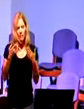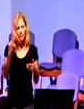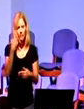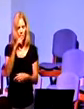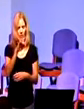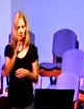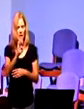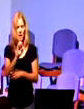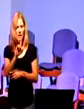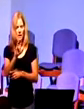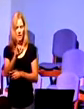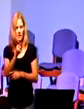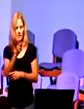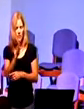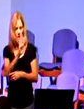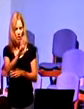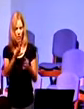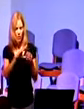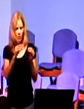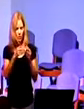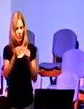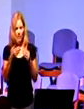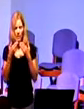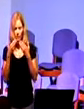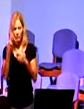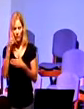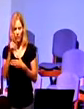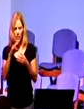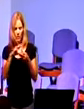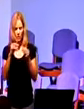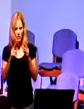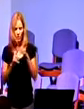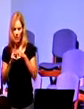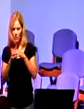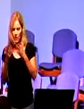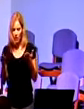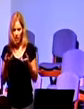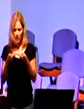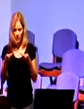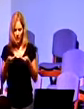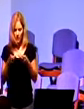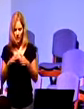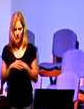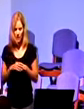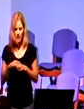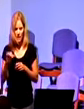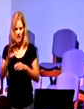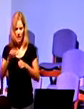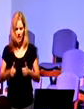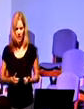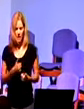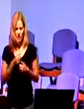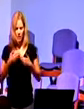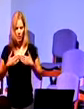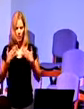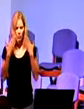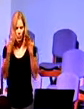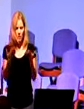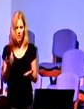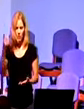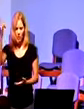and her story. We're grateful for the stories that are emerging in this place as lives are surrendered to